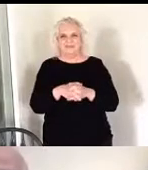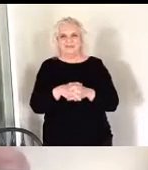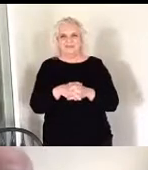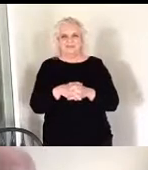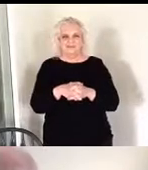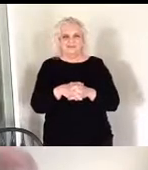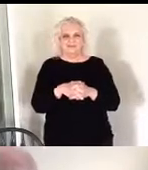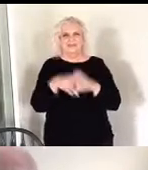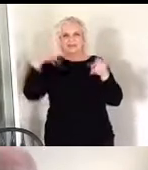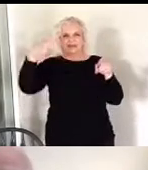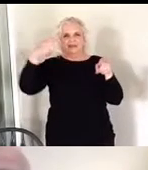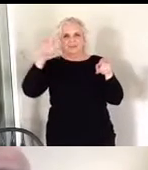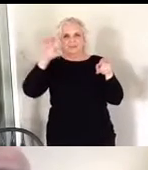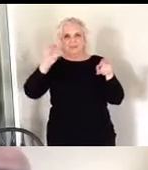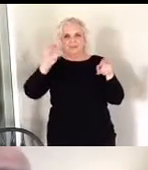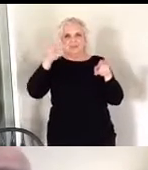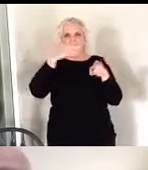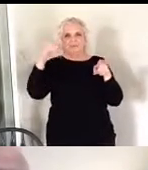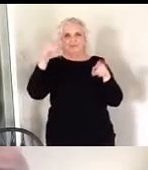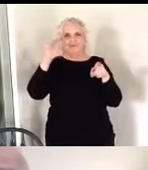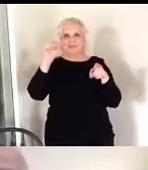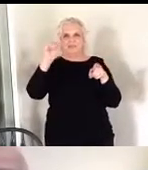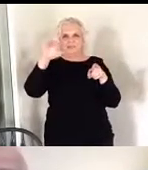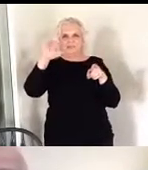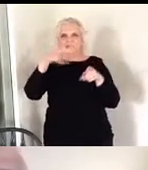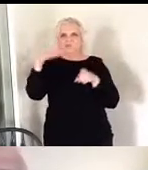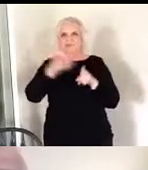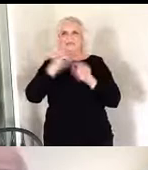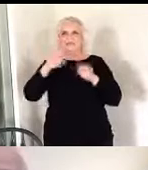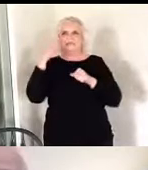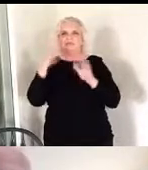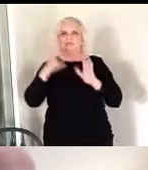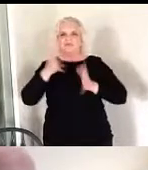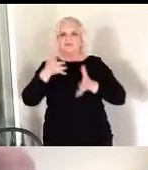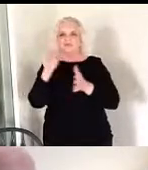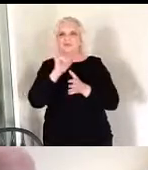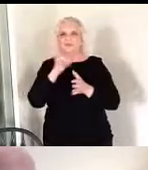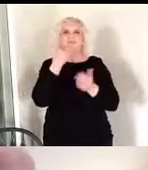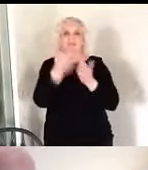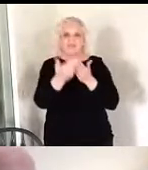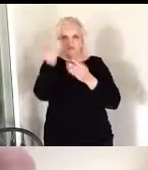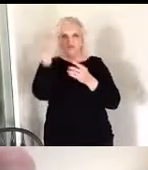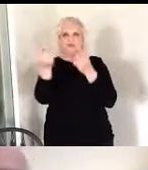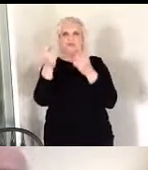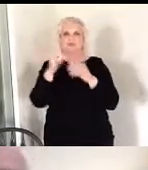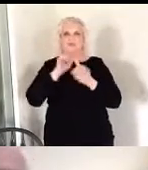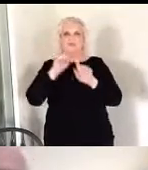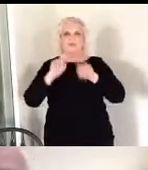is Pam. Marilyn and I can see her fine as well. Okay, great. Thank you for Okay. answering.